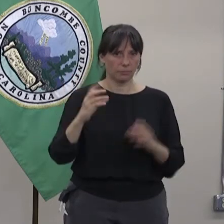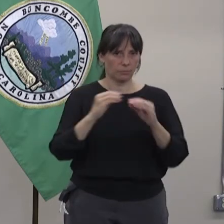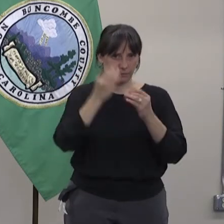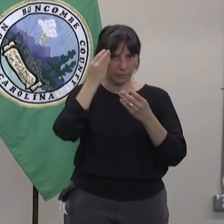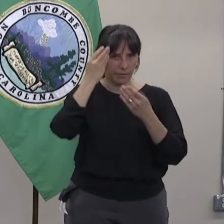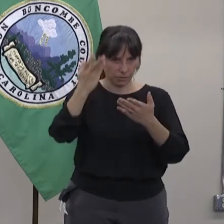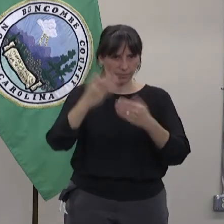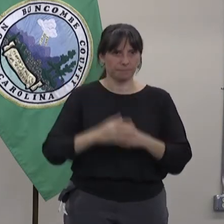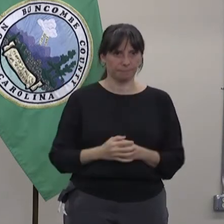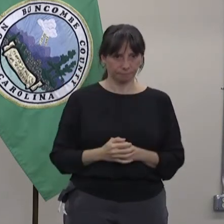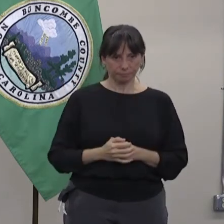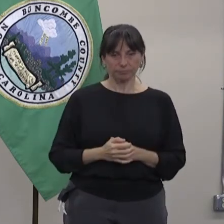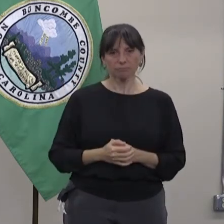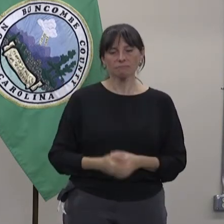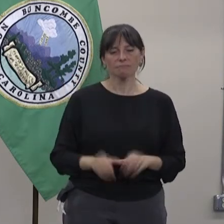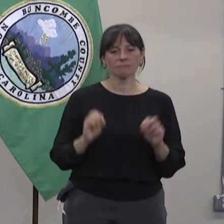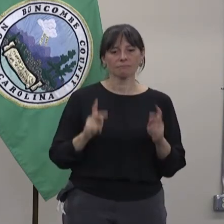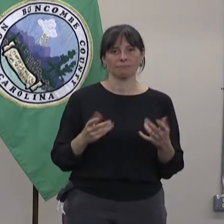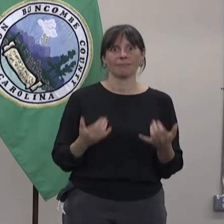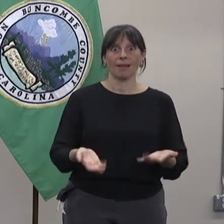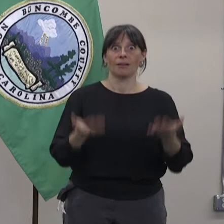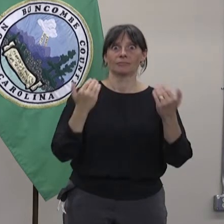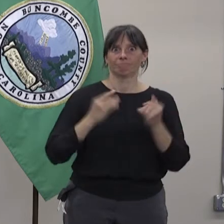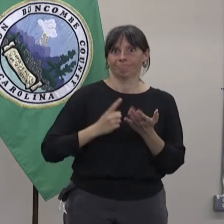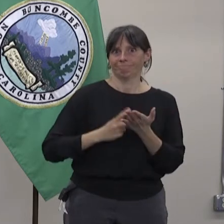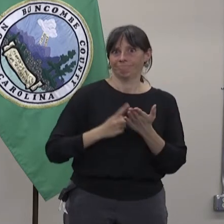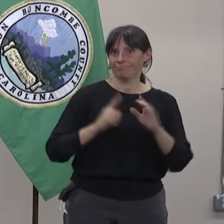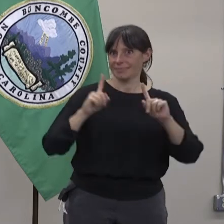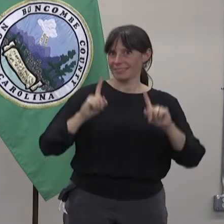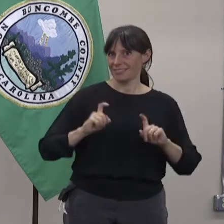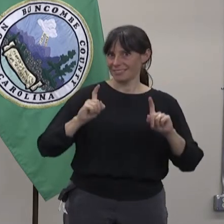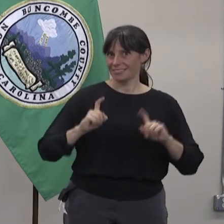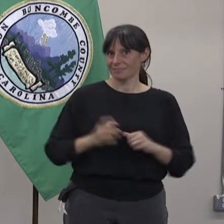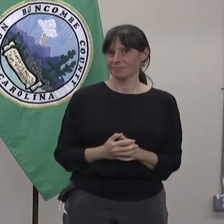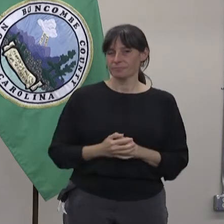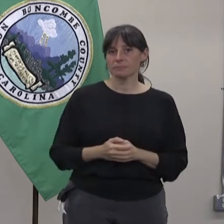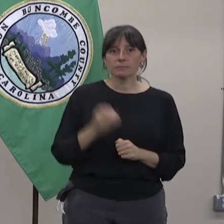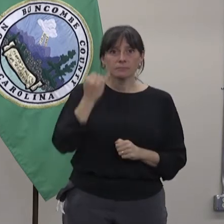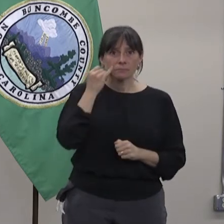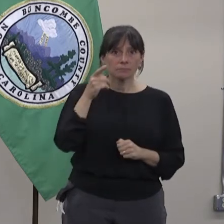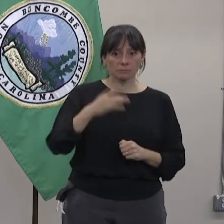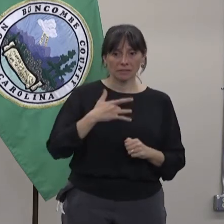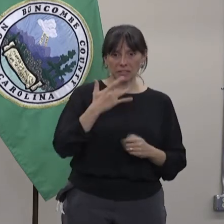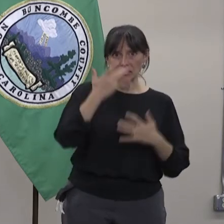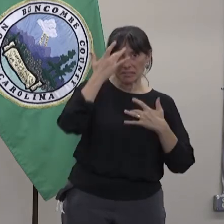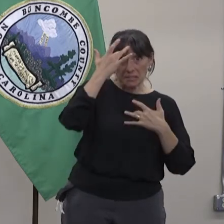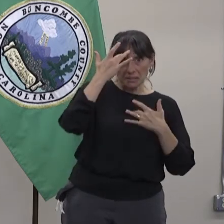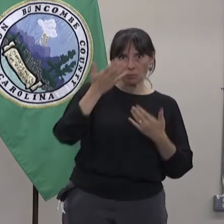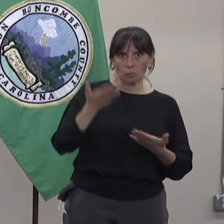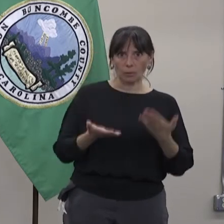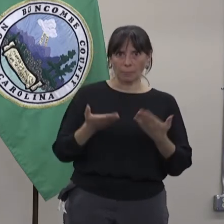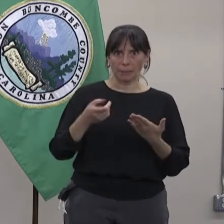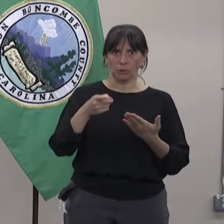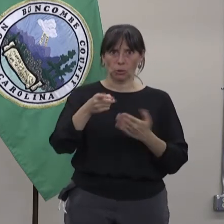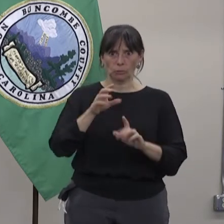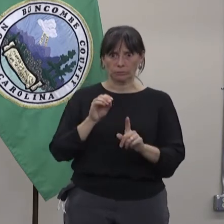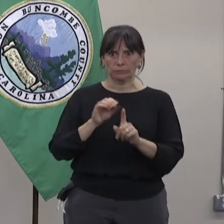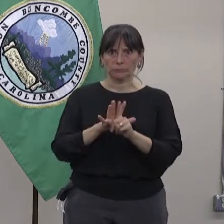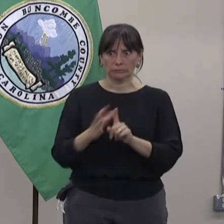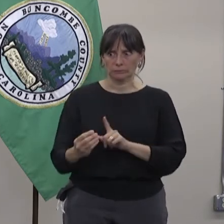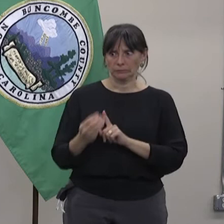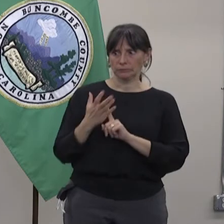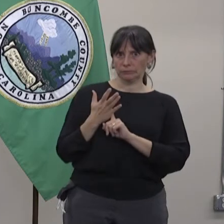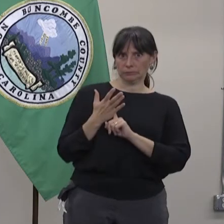So let's talk a little bit about testing. If you are having symptoms or feel like you have been exposed to COVID-19 regardless